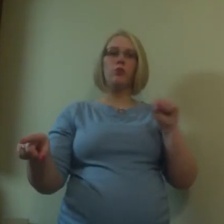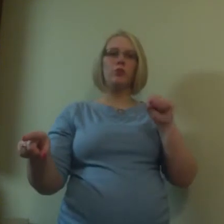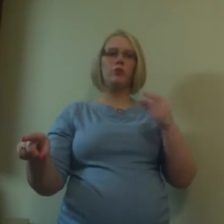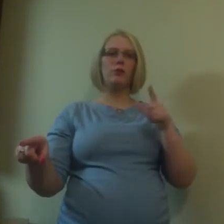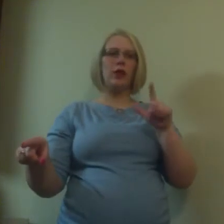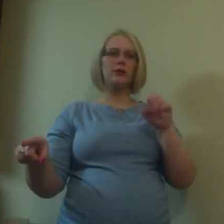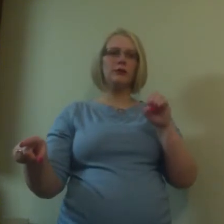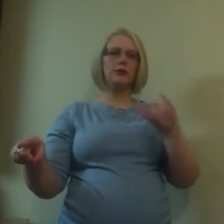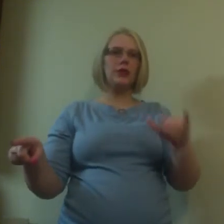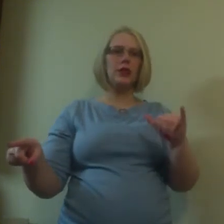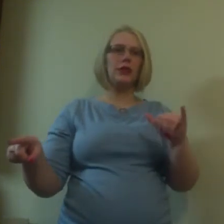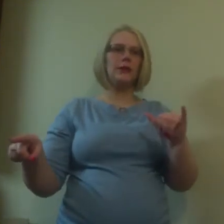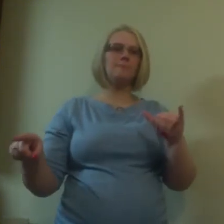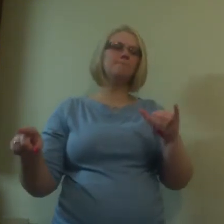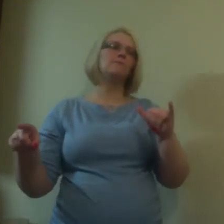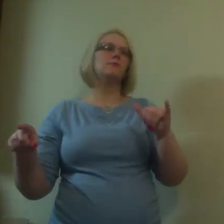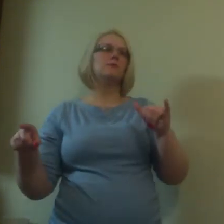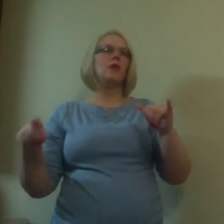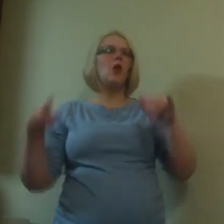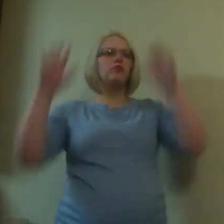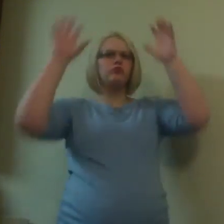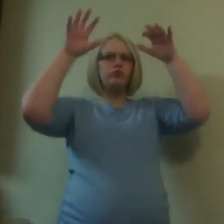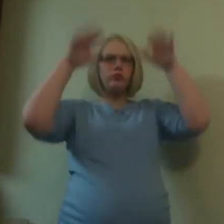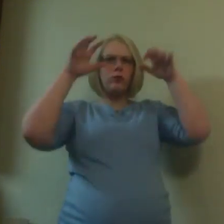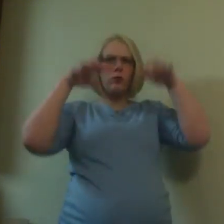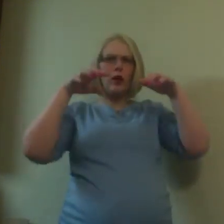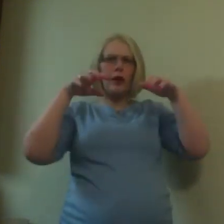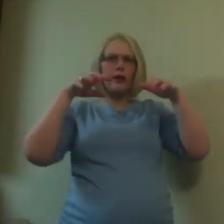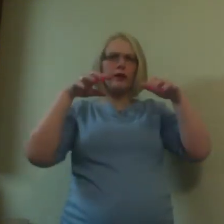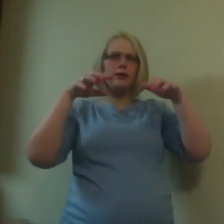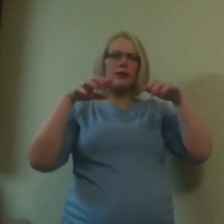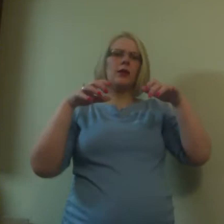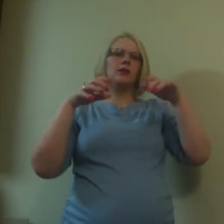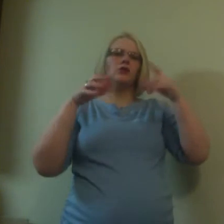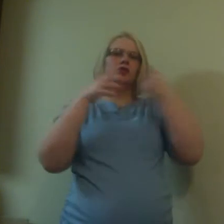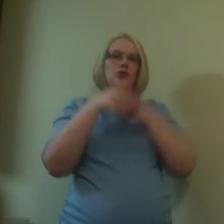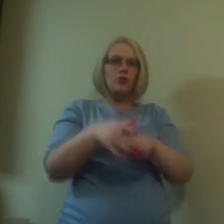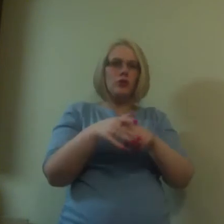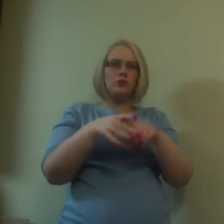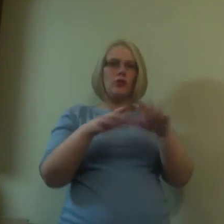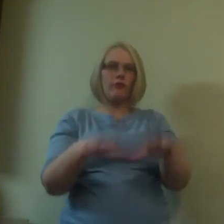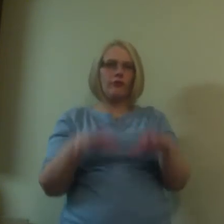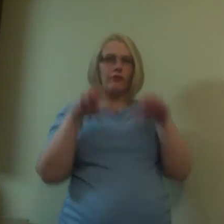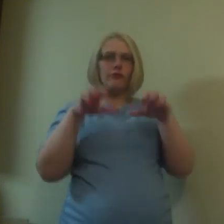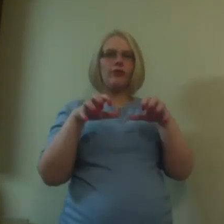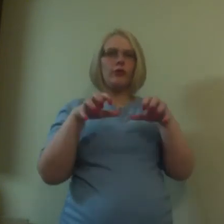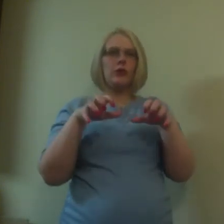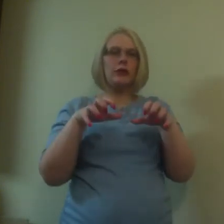called when it freezes and falls? Ice. Ice. And what's that other word